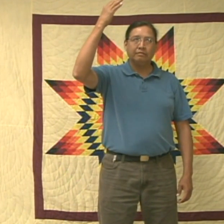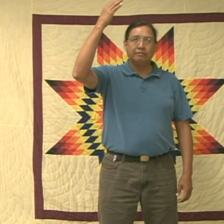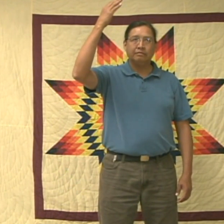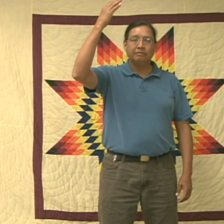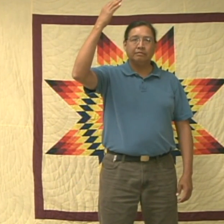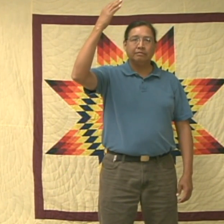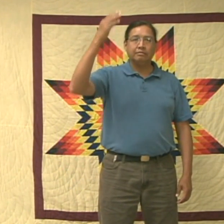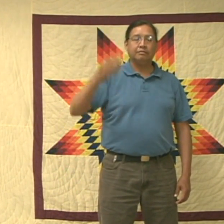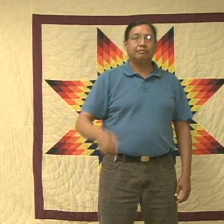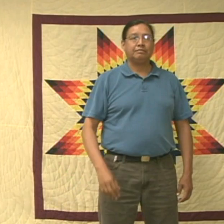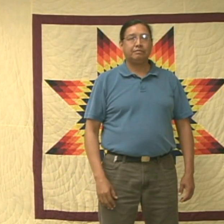Go.